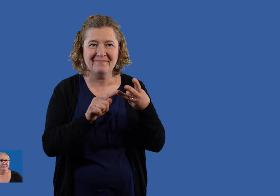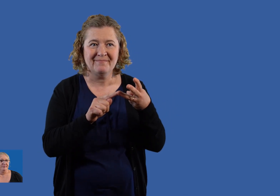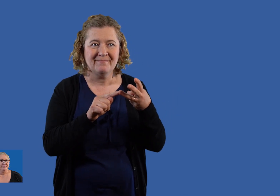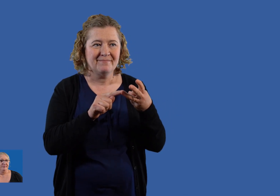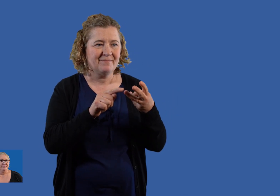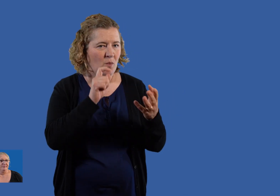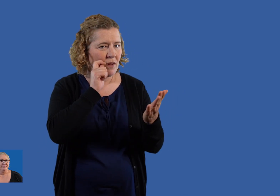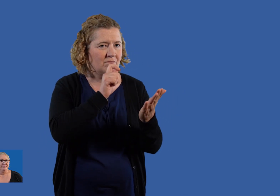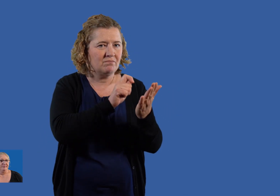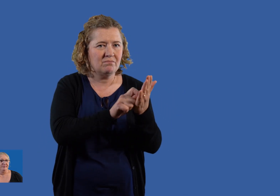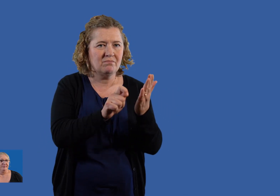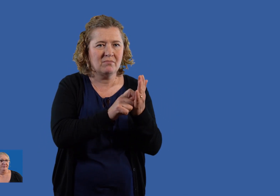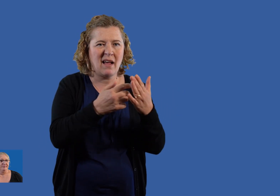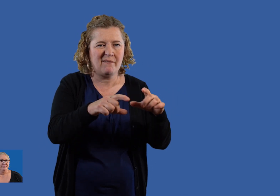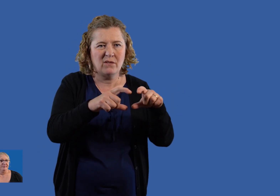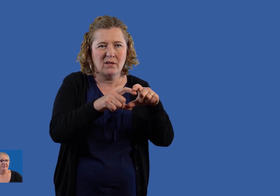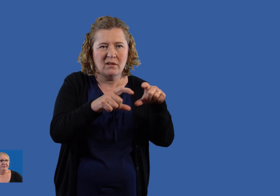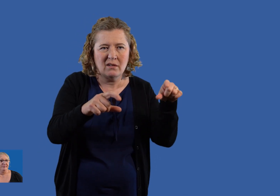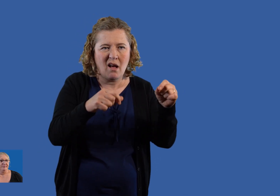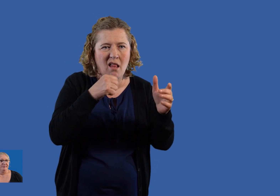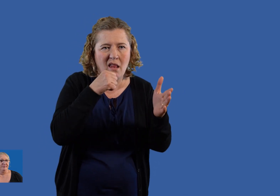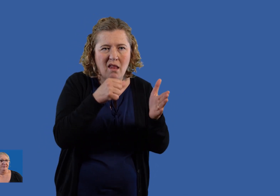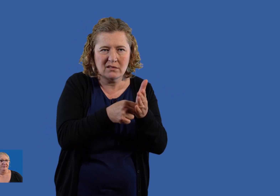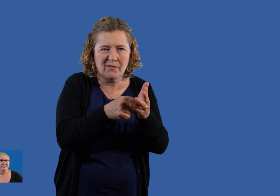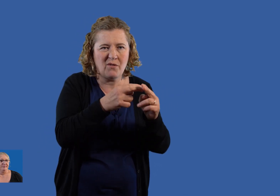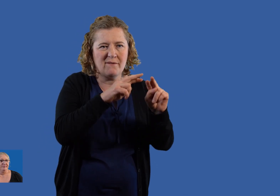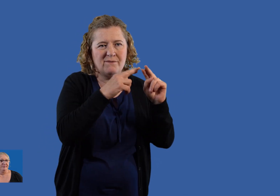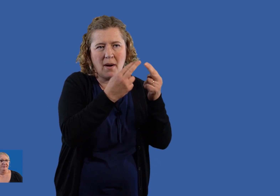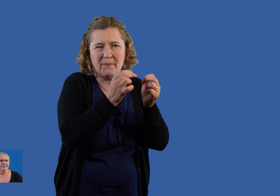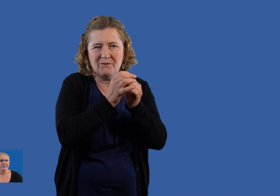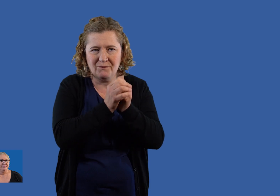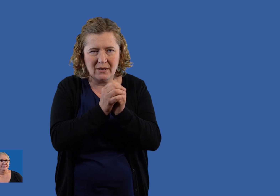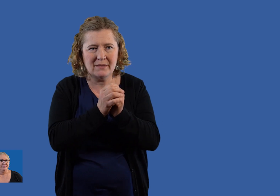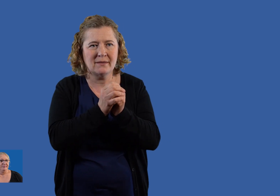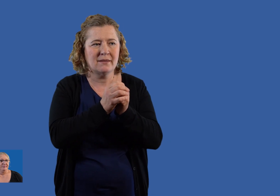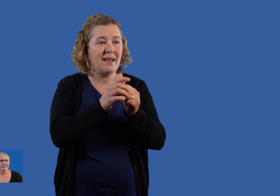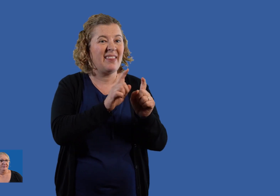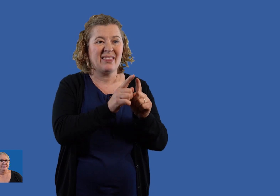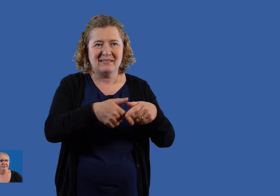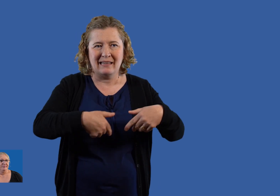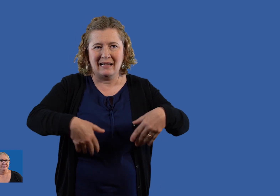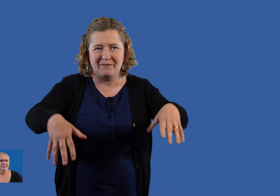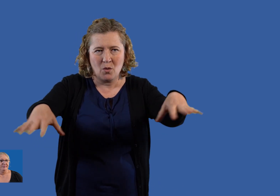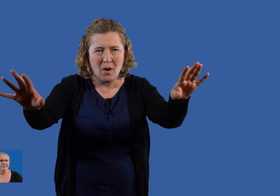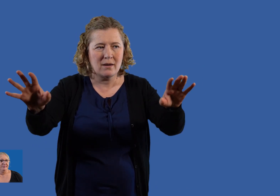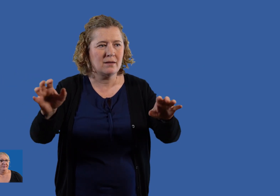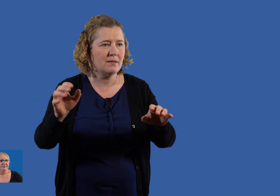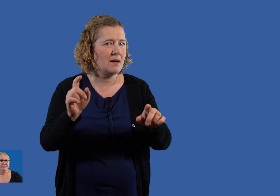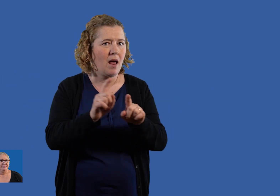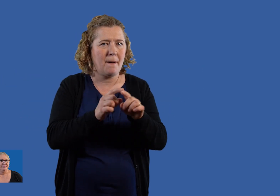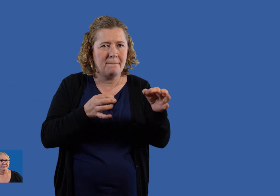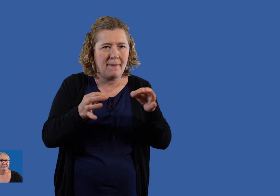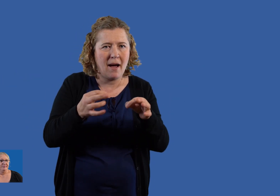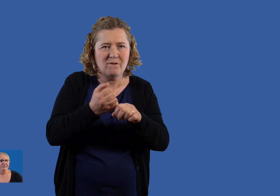made preparations like leaving a suicide note, giving away their things, or making funeral plans.